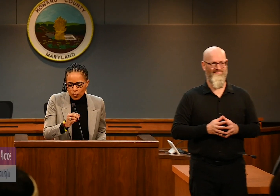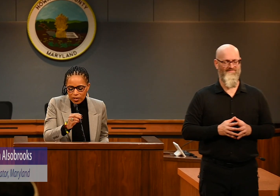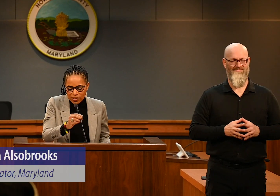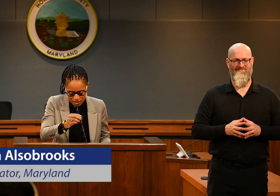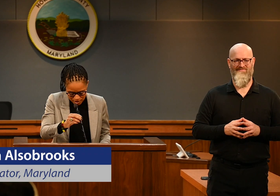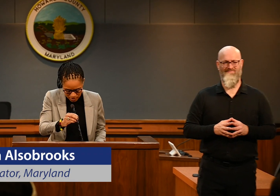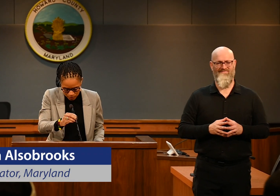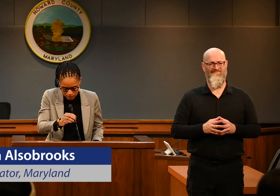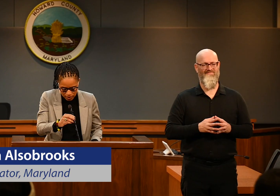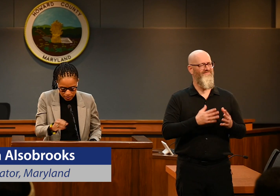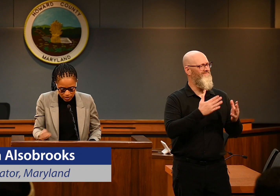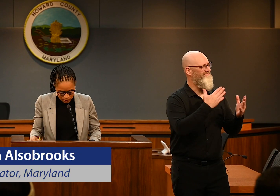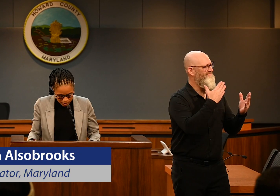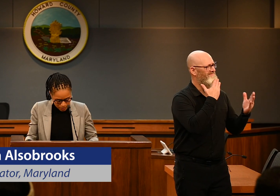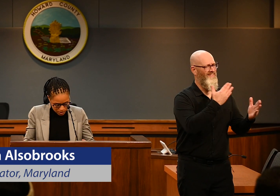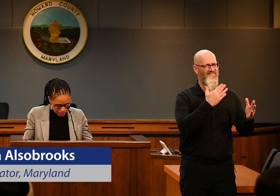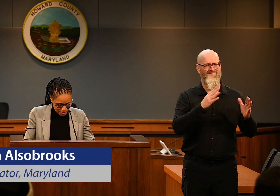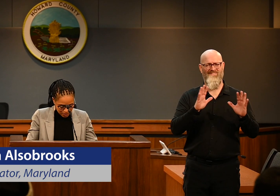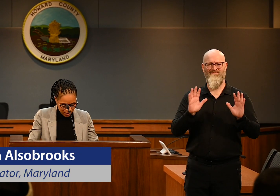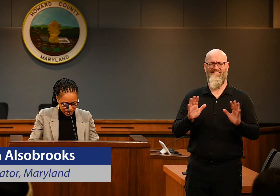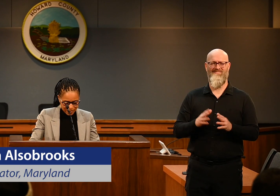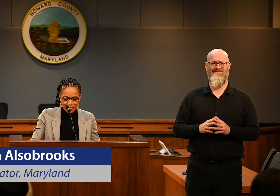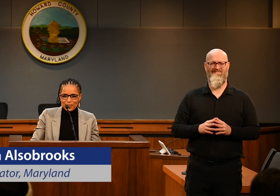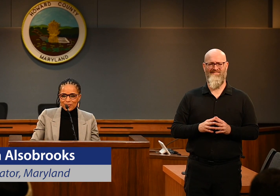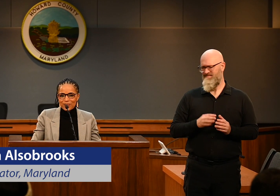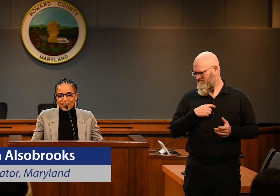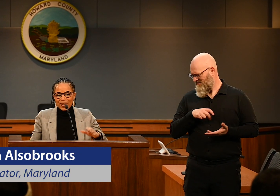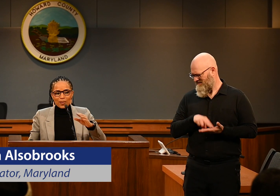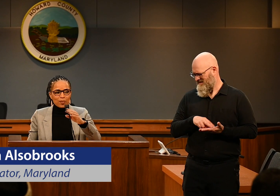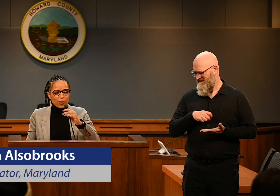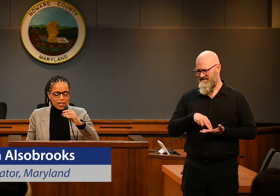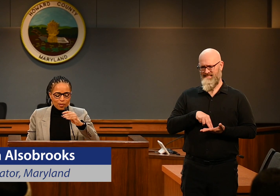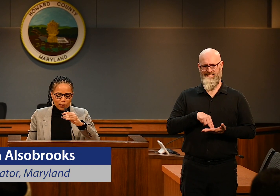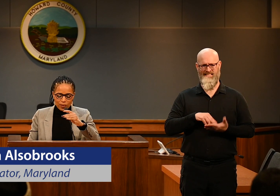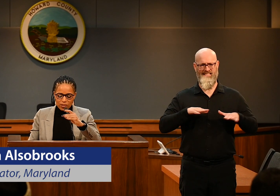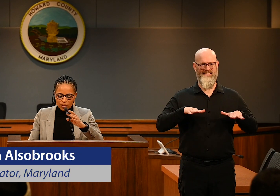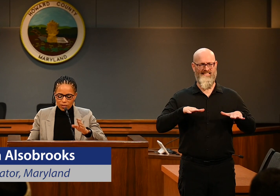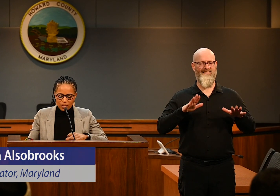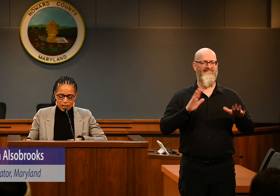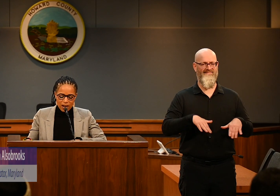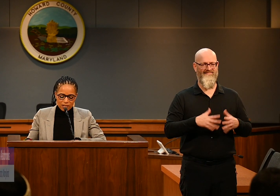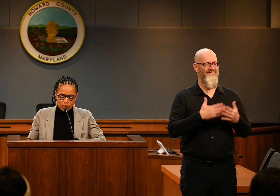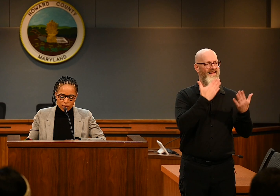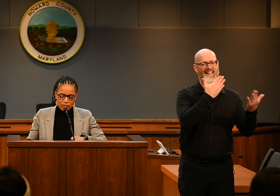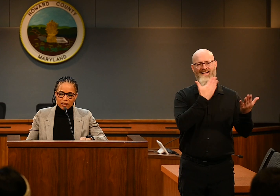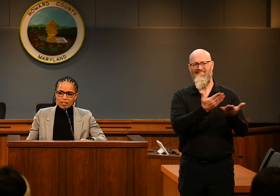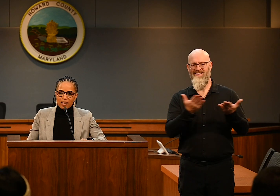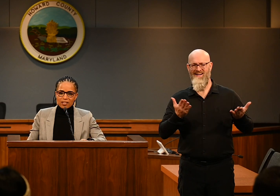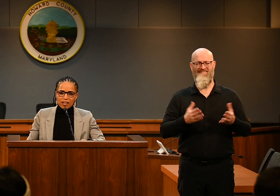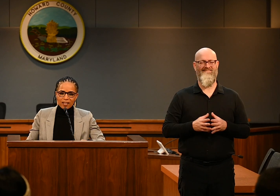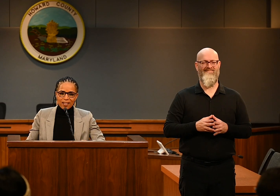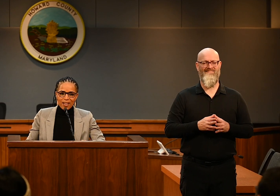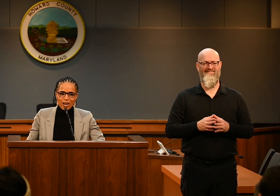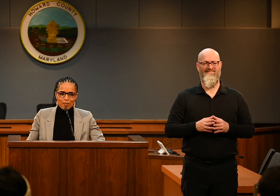Thank you so much. Am I supposed to stand on here or stand below it? I'm sorry. Well, good morning, everyone. First of all, I just want to